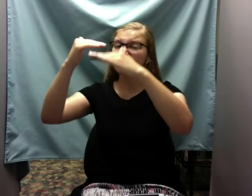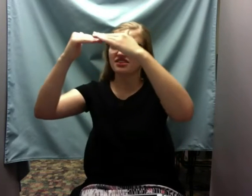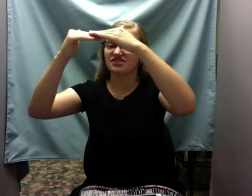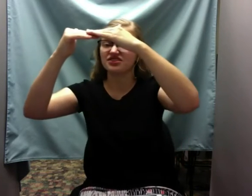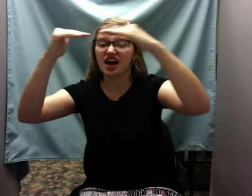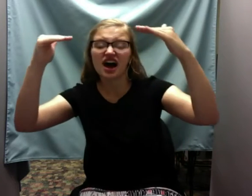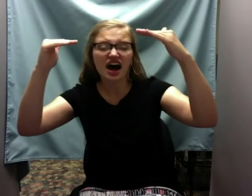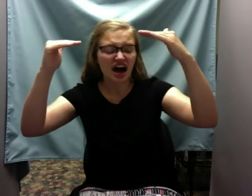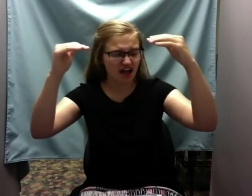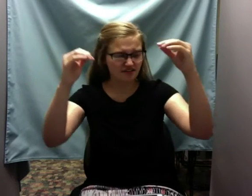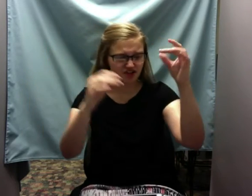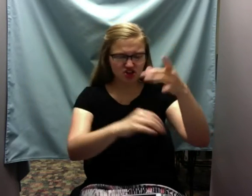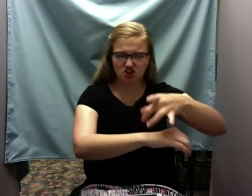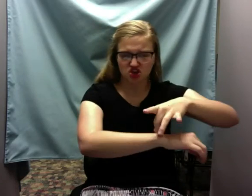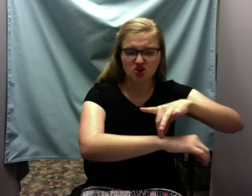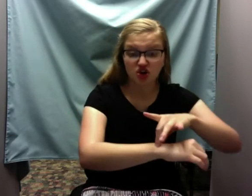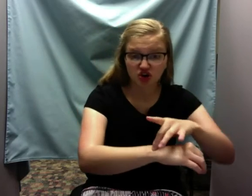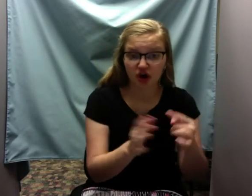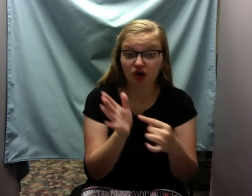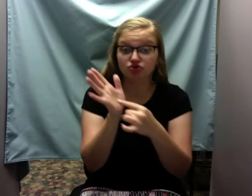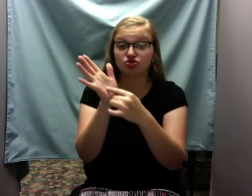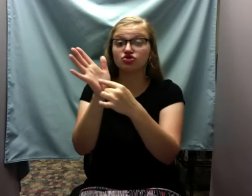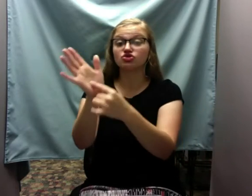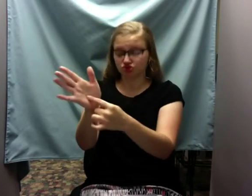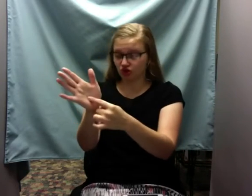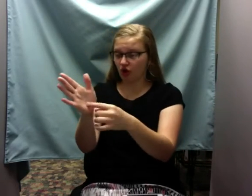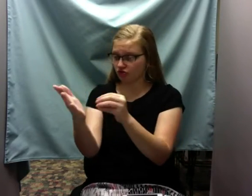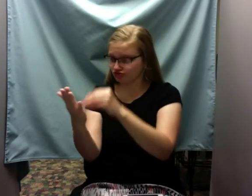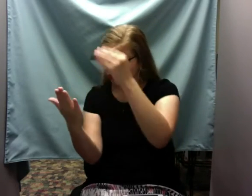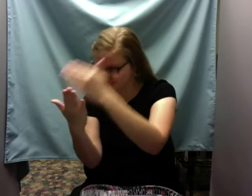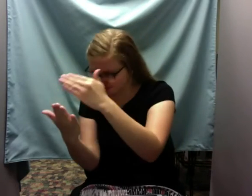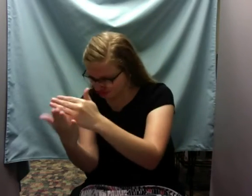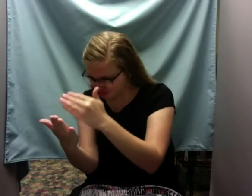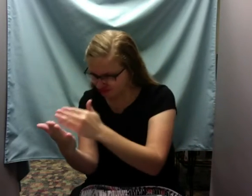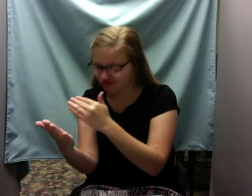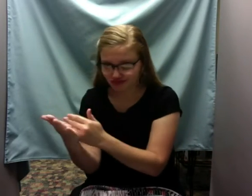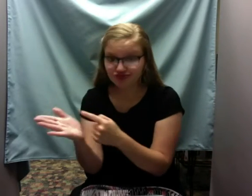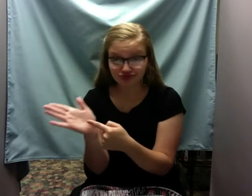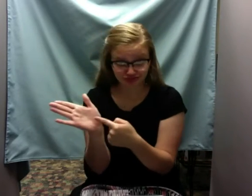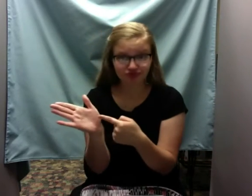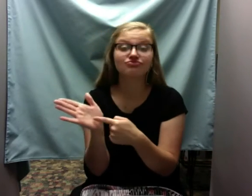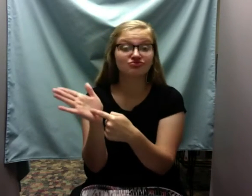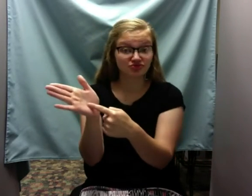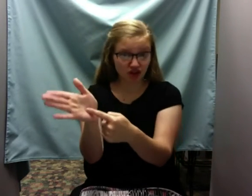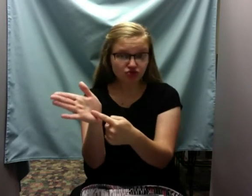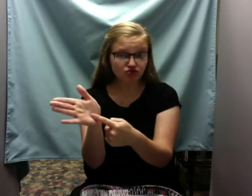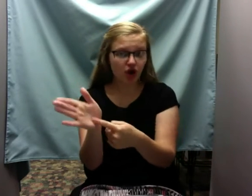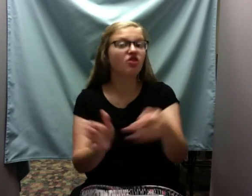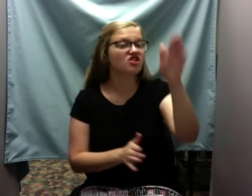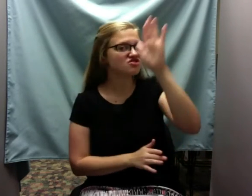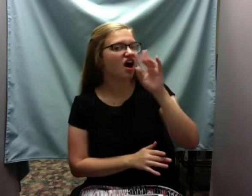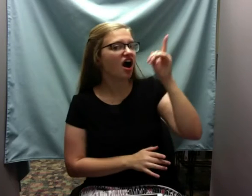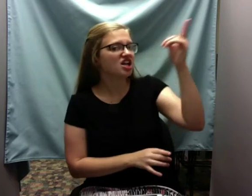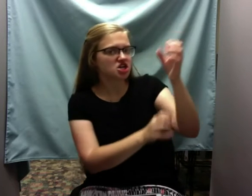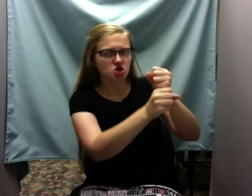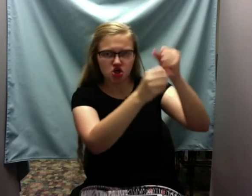earth when they were created, in the day that the Lord God made the earth and the heavens, and every plant of the field before it was in the earth, and